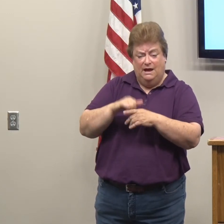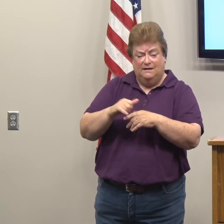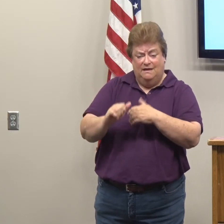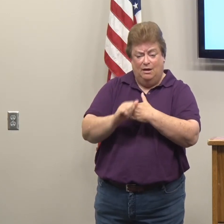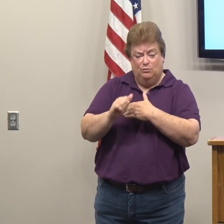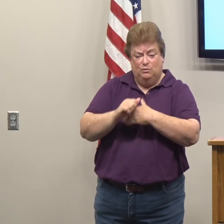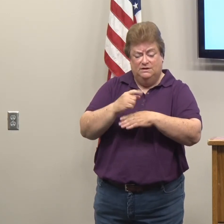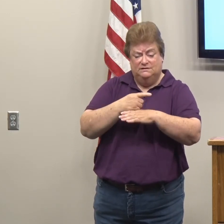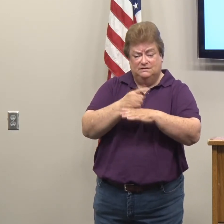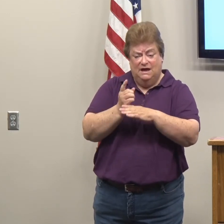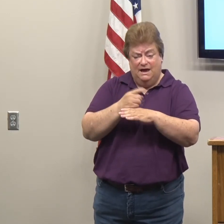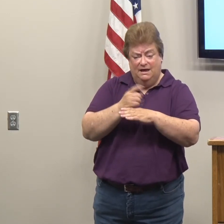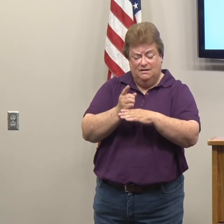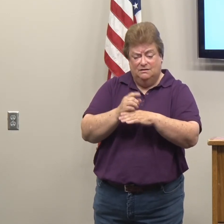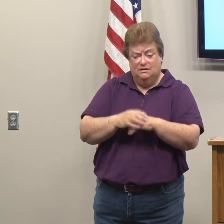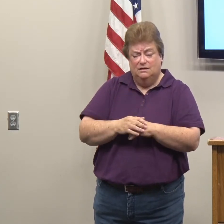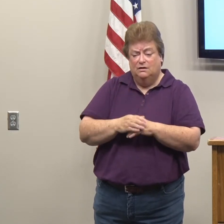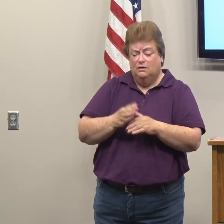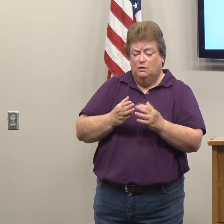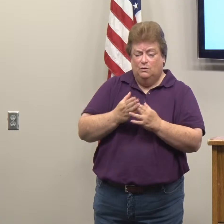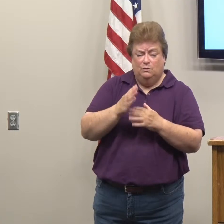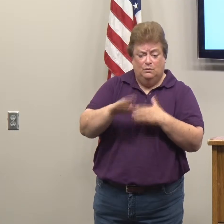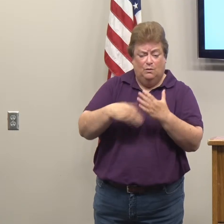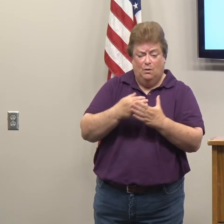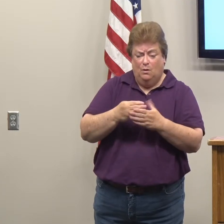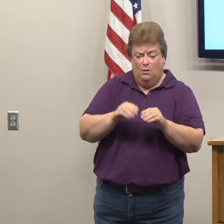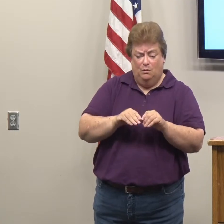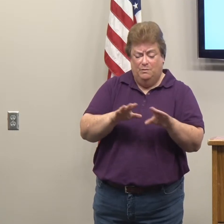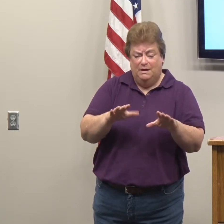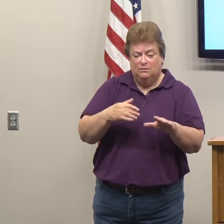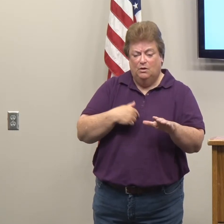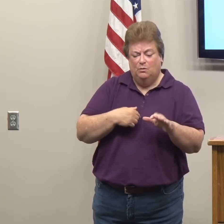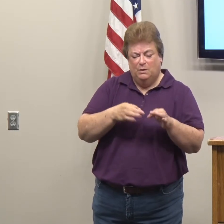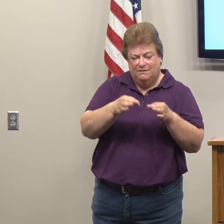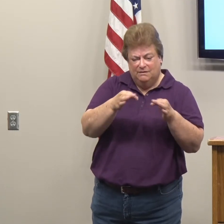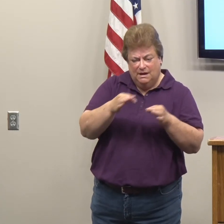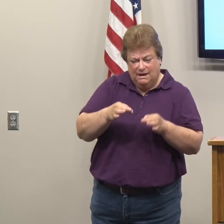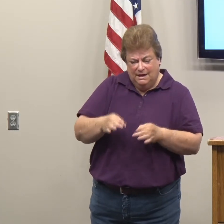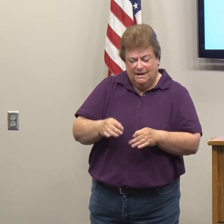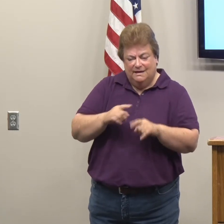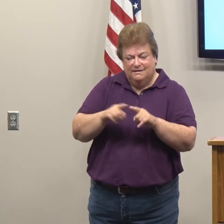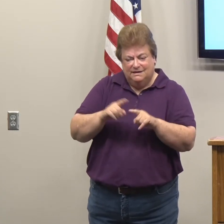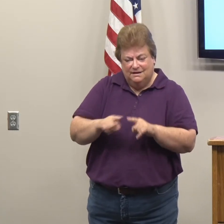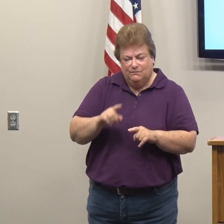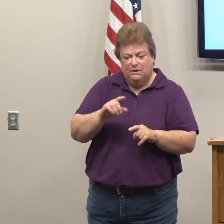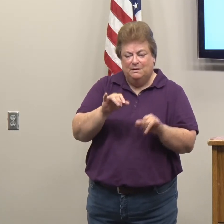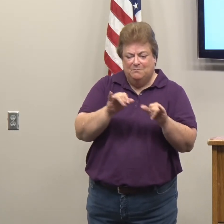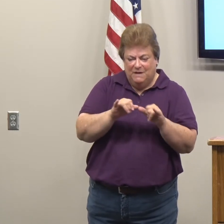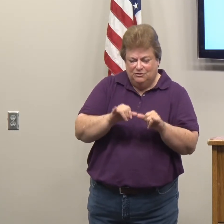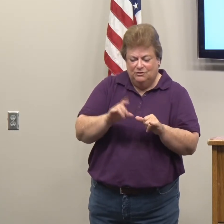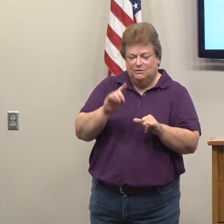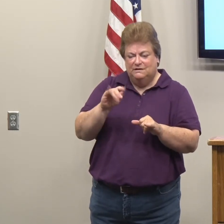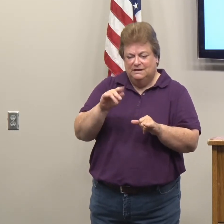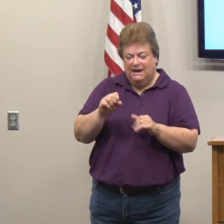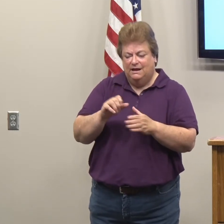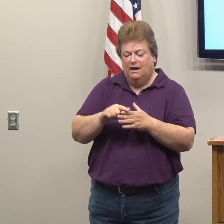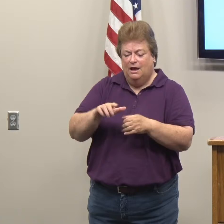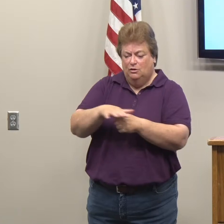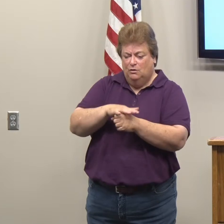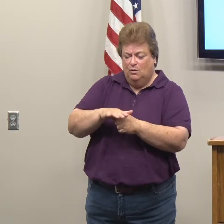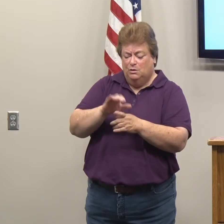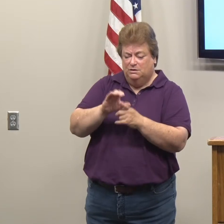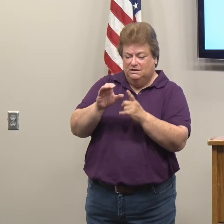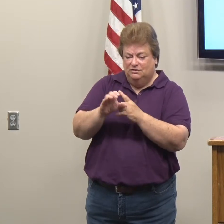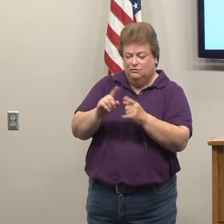risk dial. Throughout the pandemic and again today, we've outlined the multiple measures, data, and local conditions used to